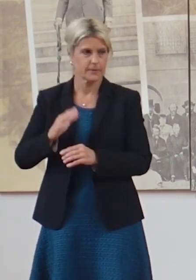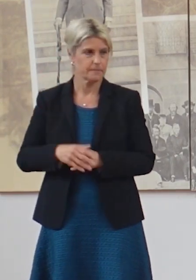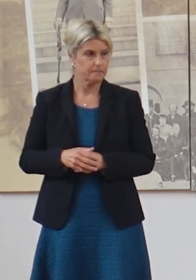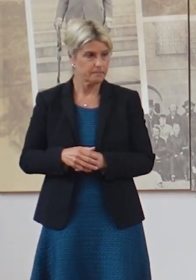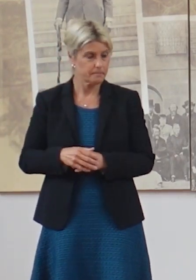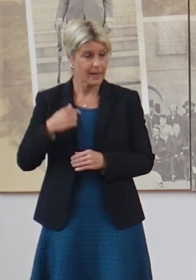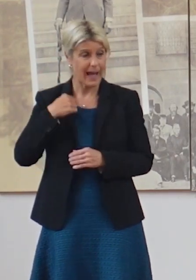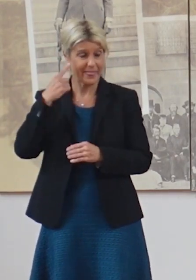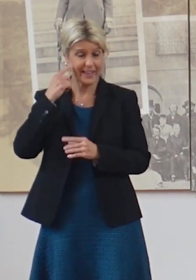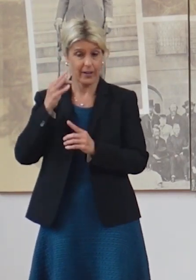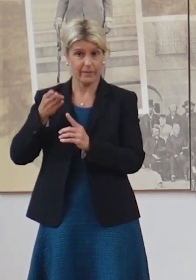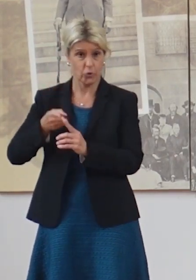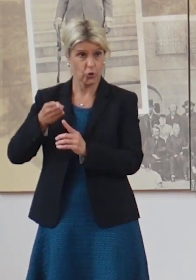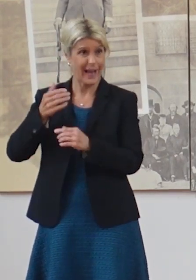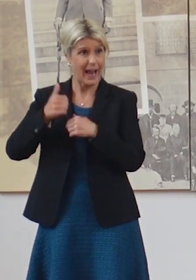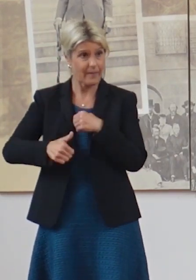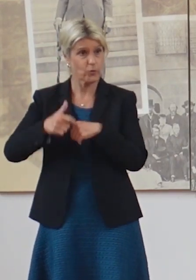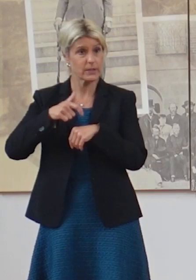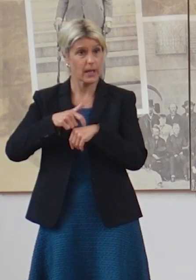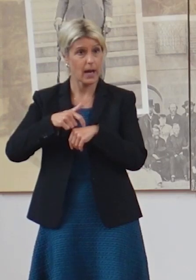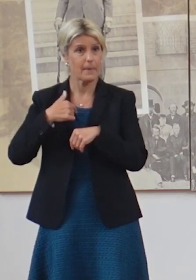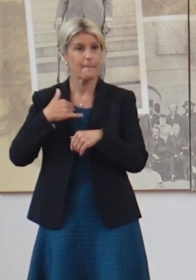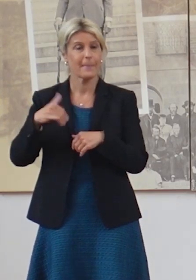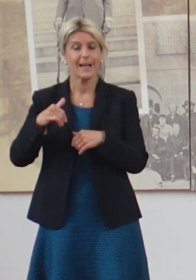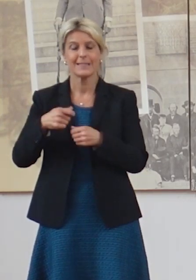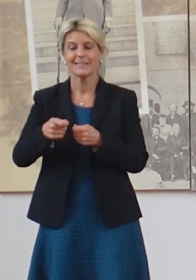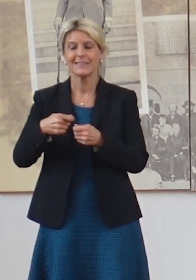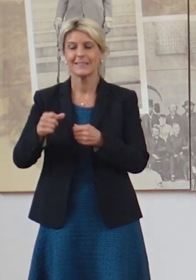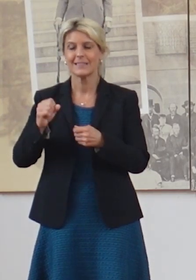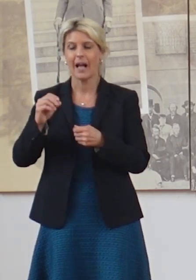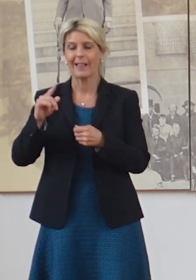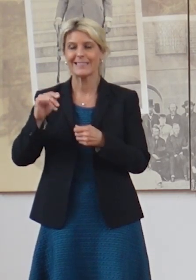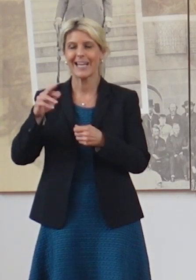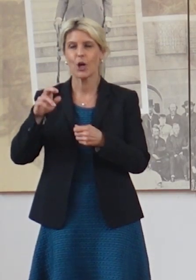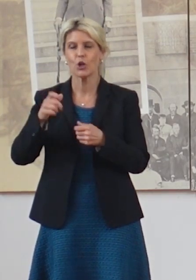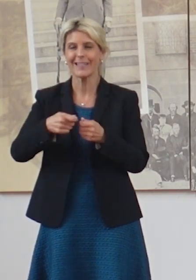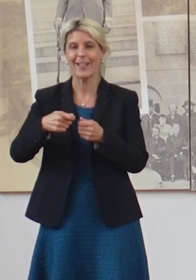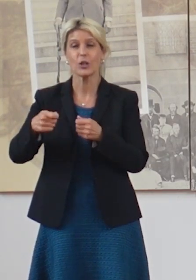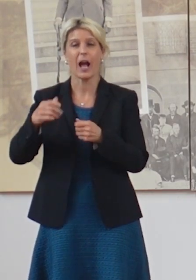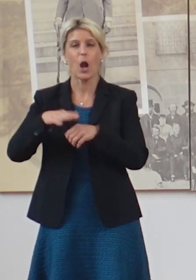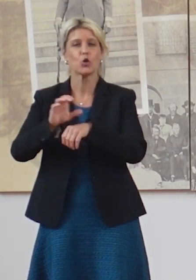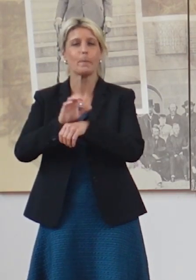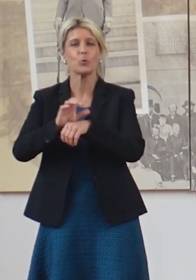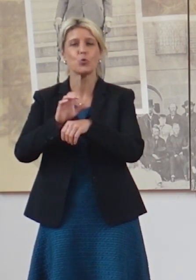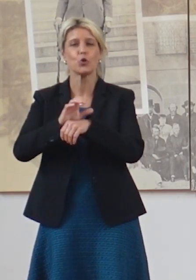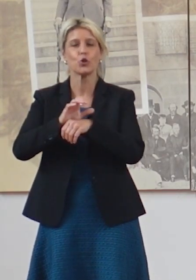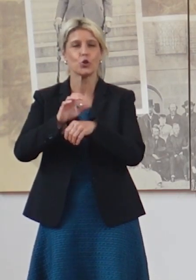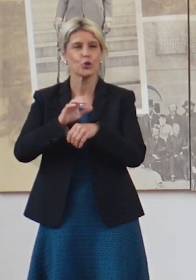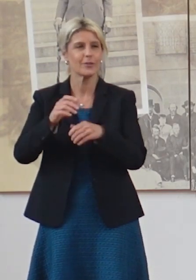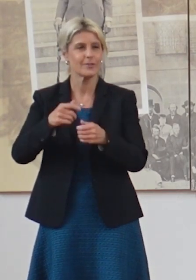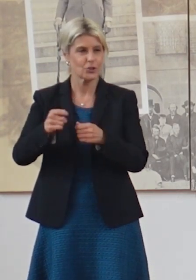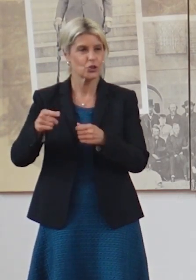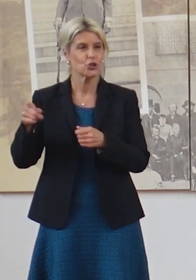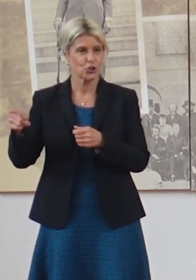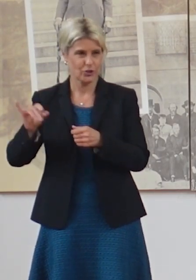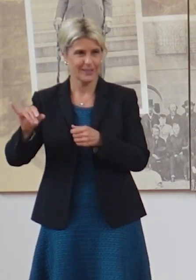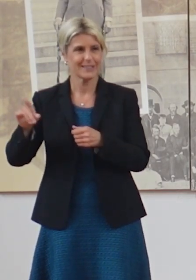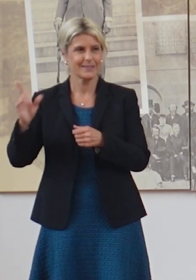I think of her every time I play solitaire, as she always did on her office computer, and every time I read through her extremely detailed photo albums